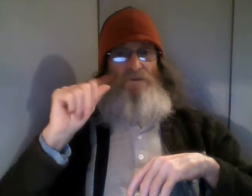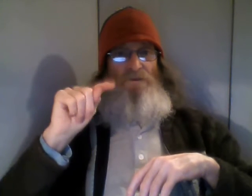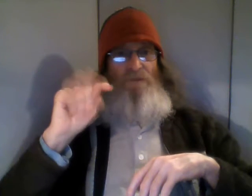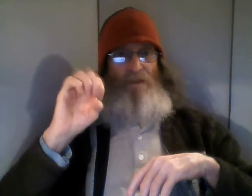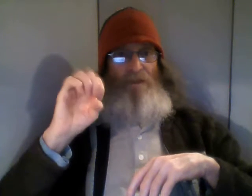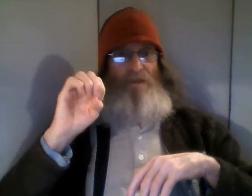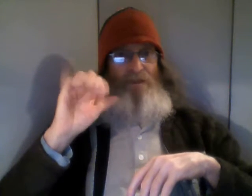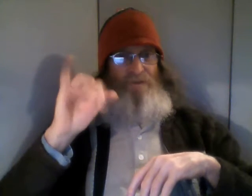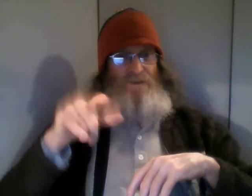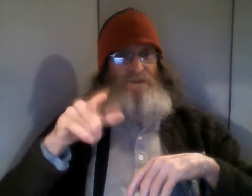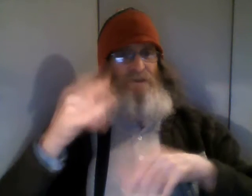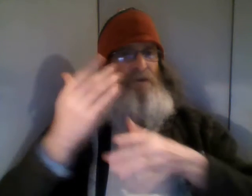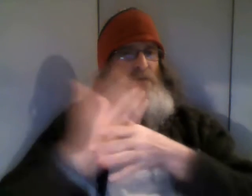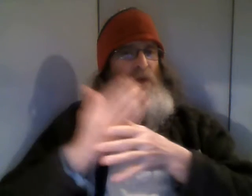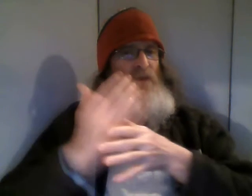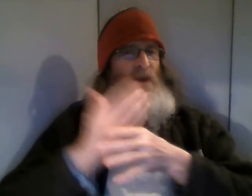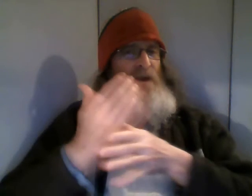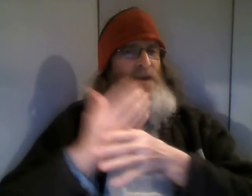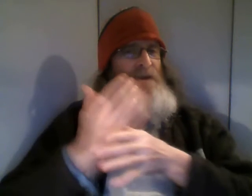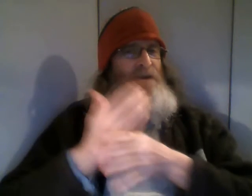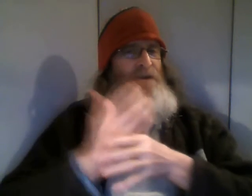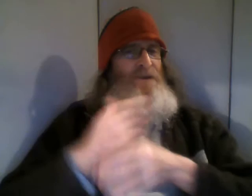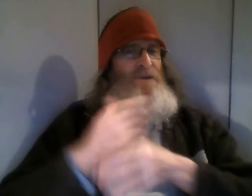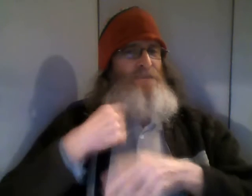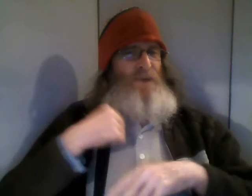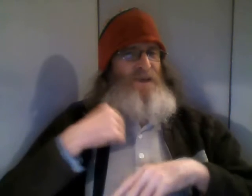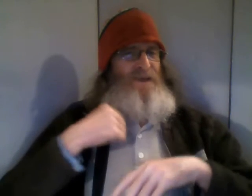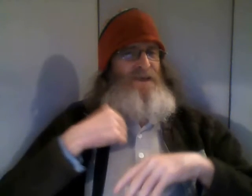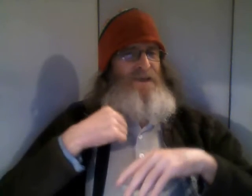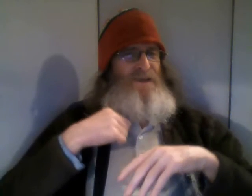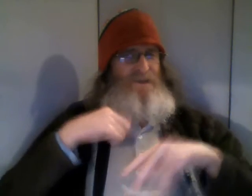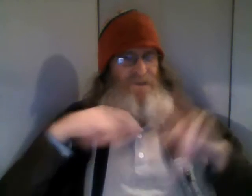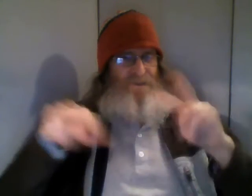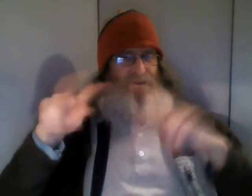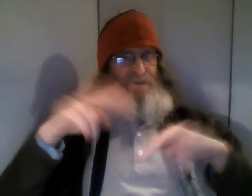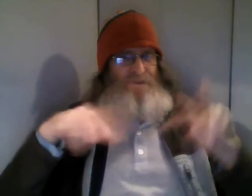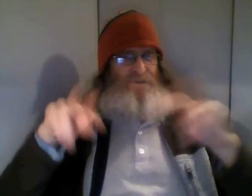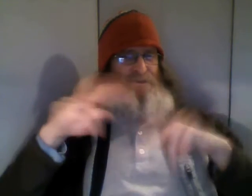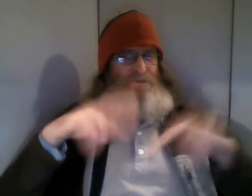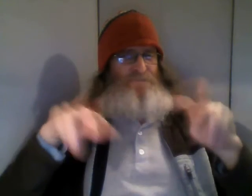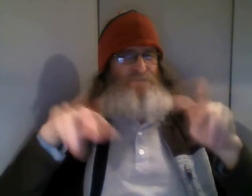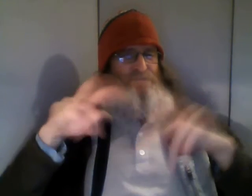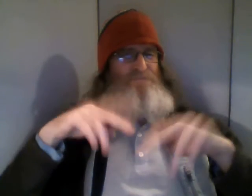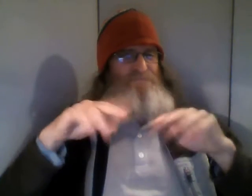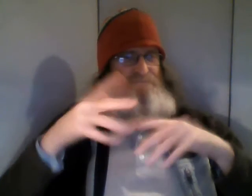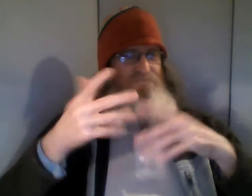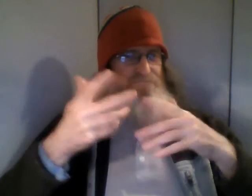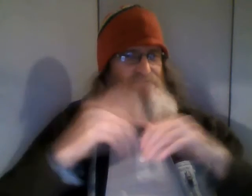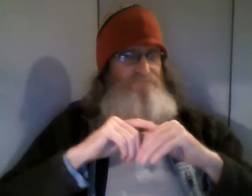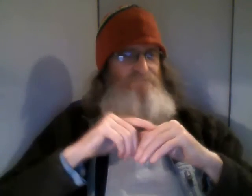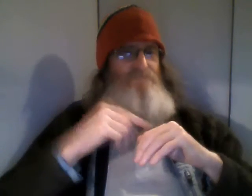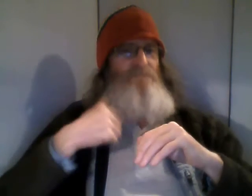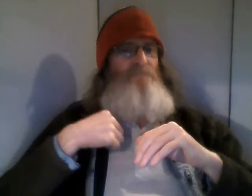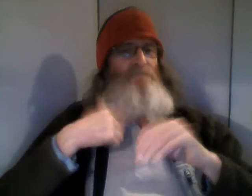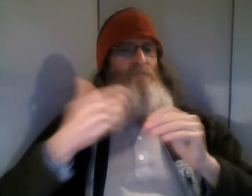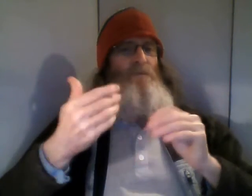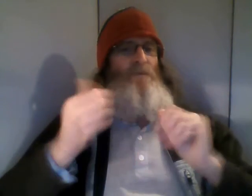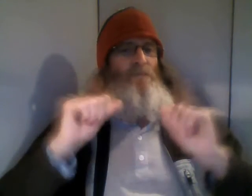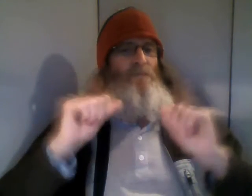Understood. Thank you, Dr. Taylor. So, that's all? No, it's